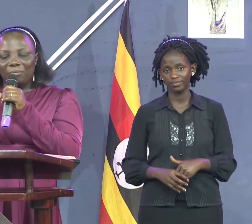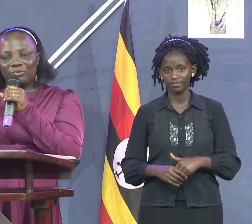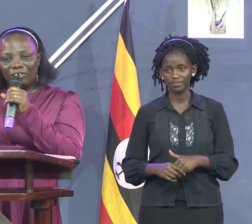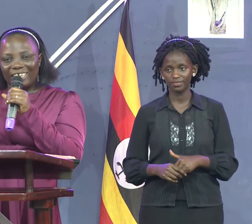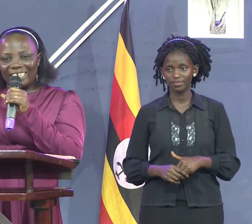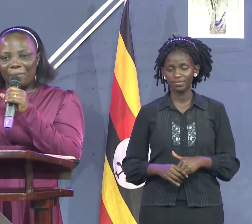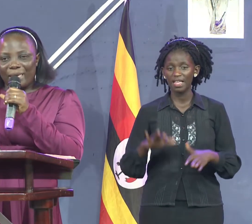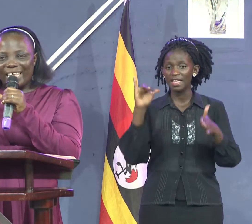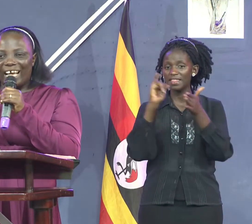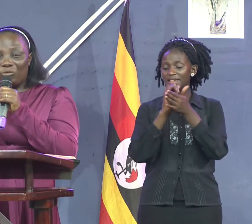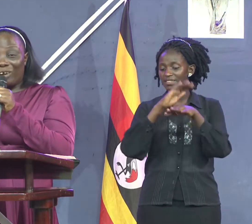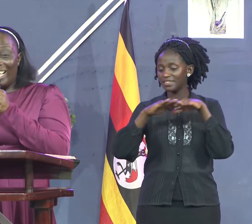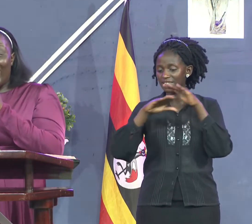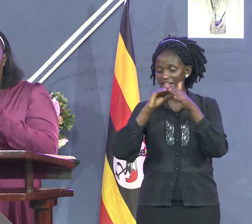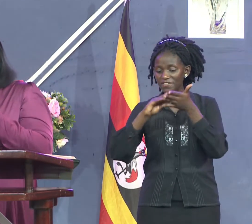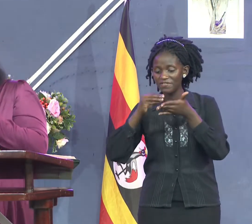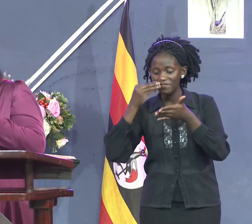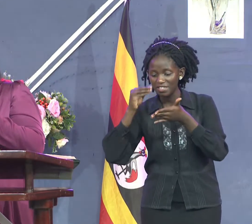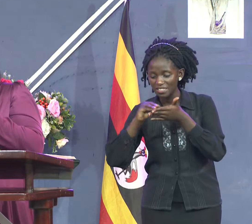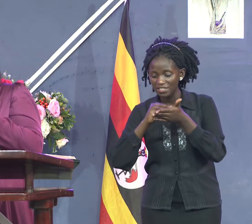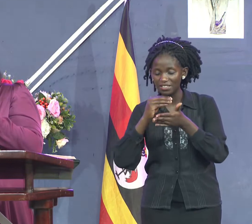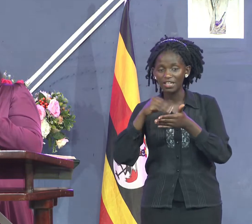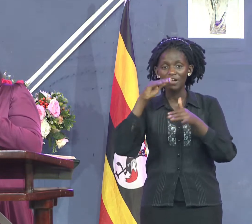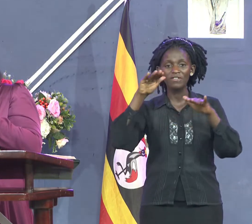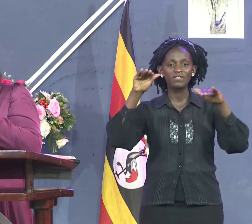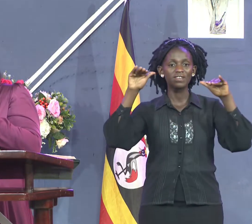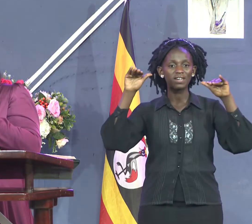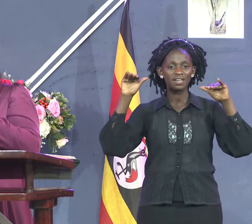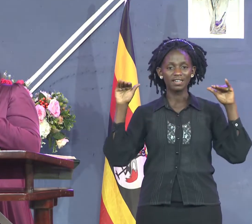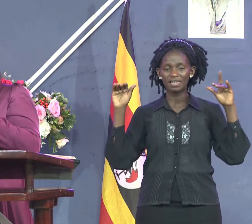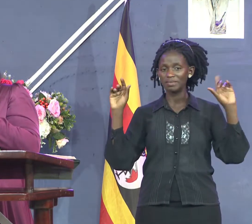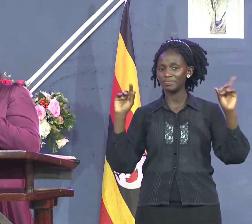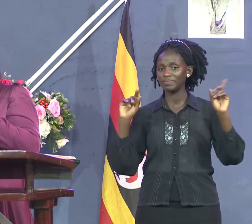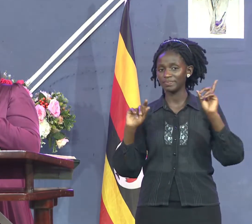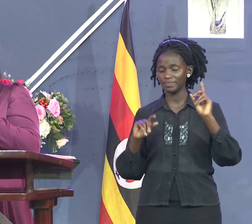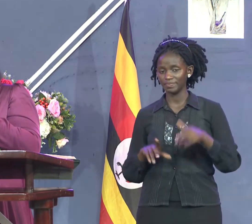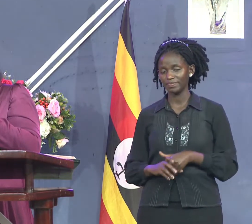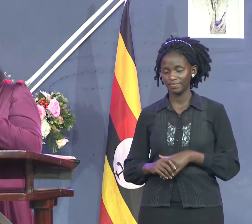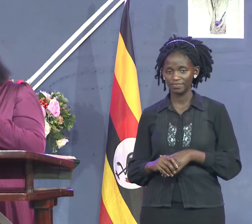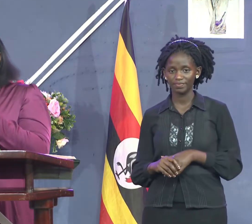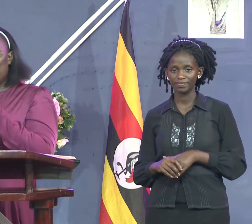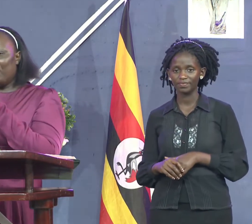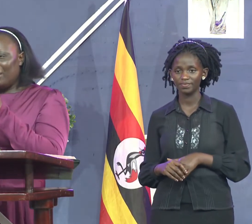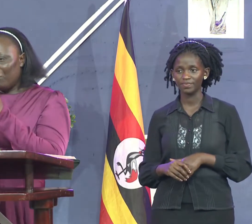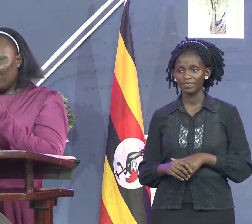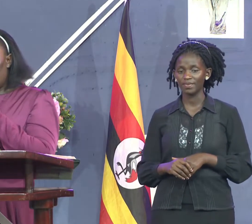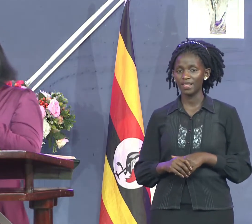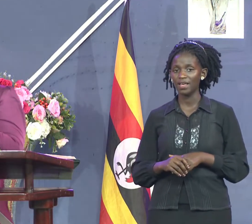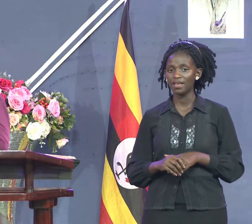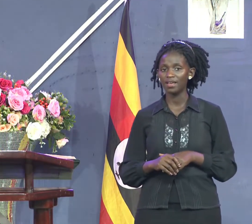household. Mbusota lya mmere ya kugayala and does not eat the bread of idleness.